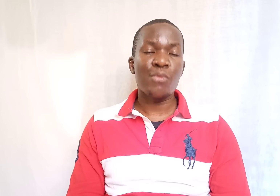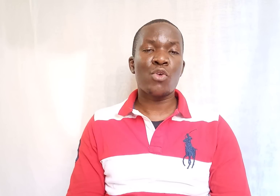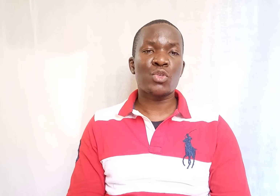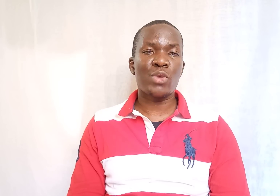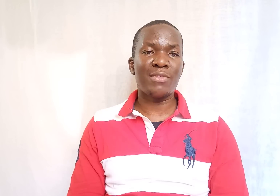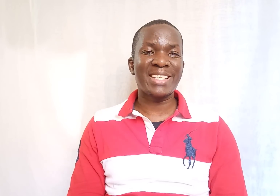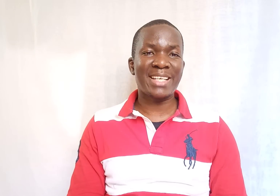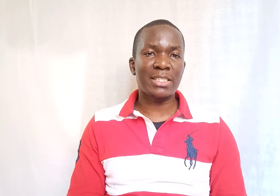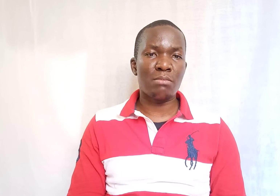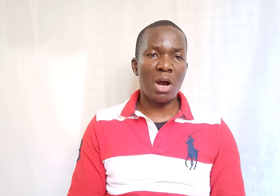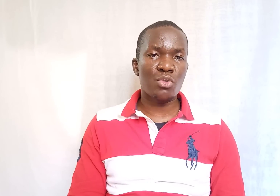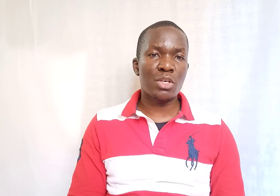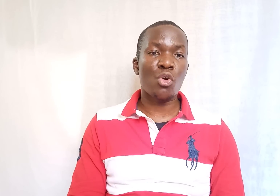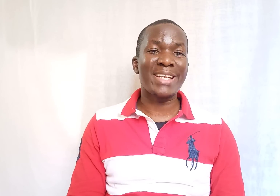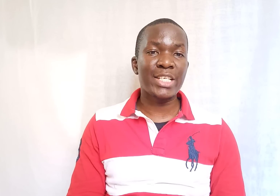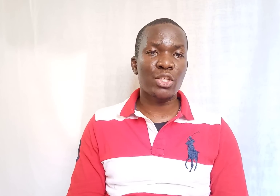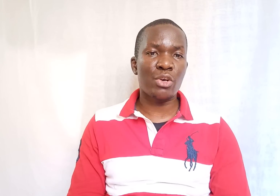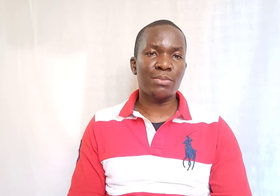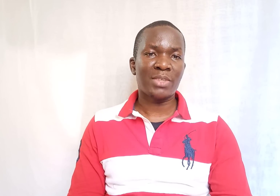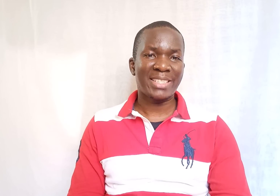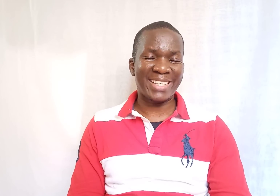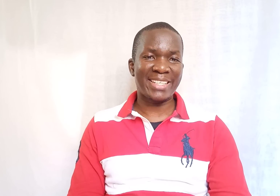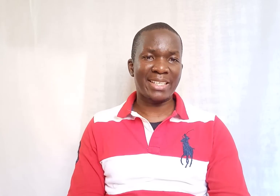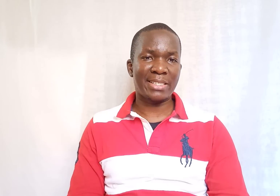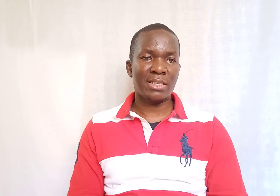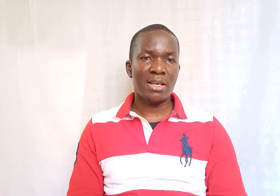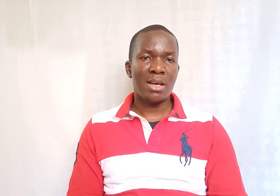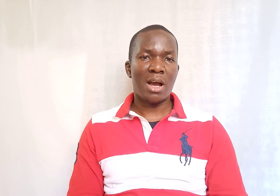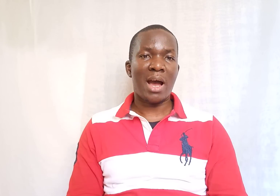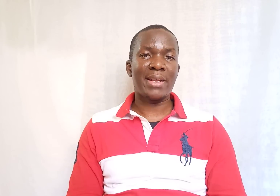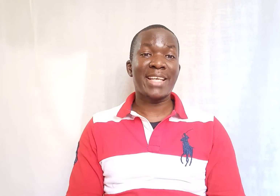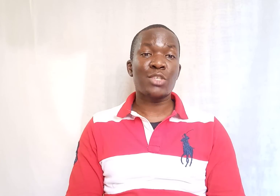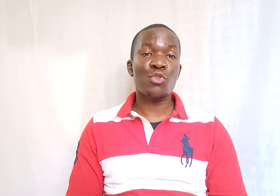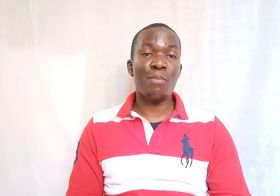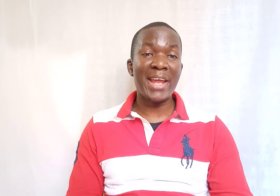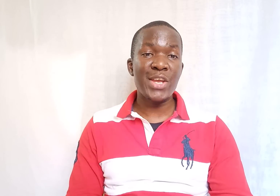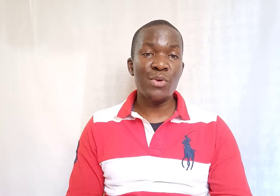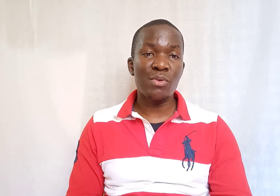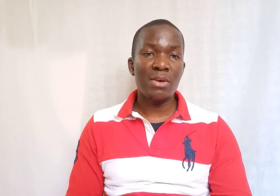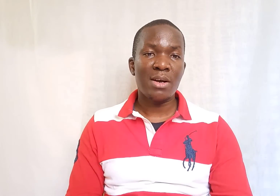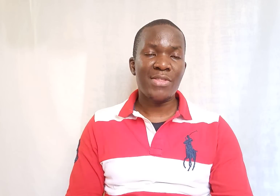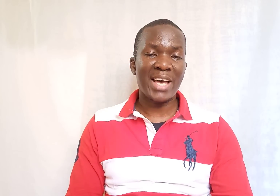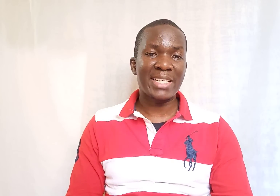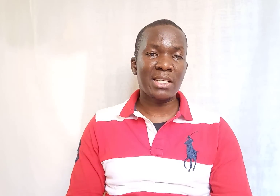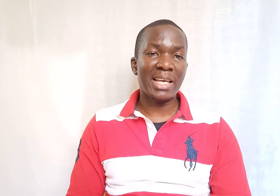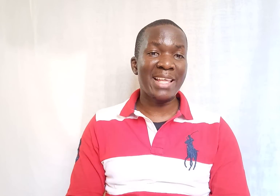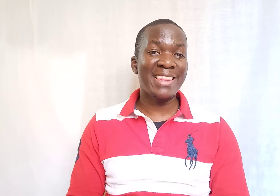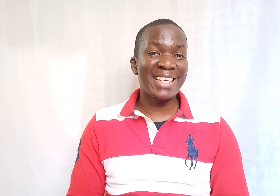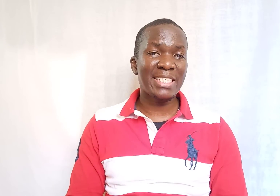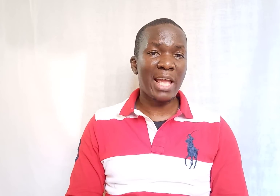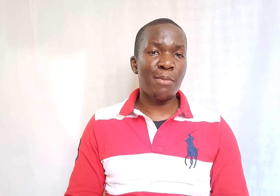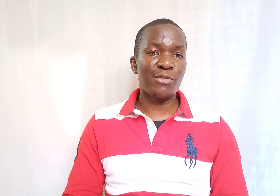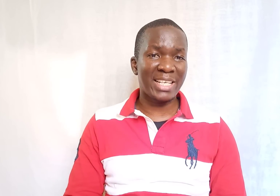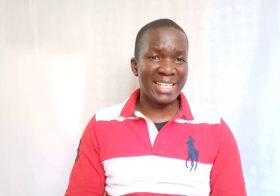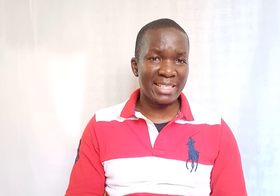course, we have discussed about conditional sentences. And just to remind you that in this type of